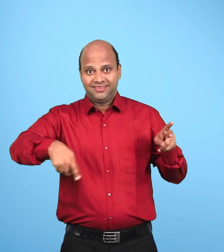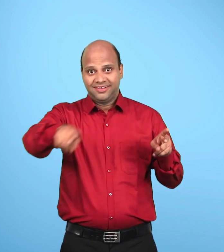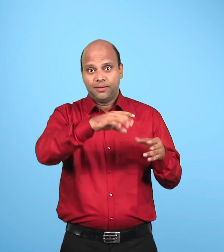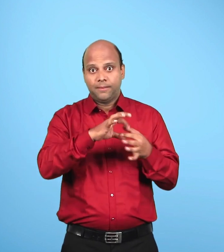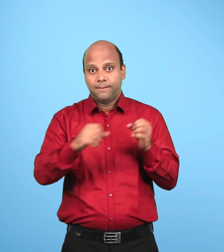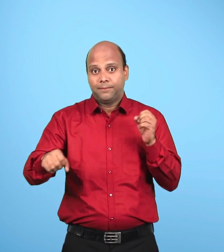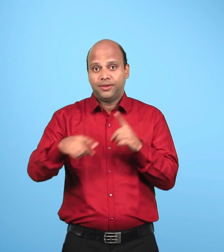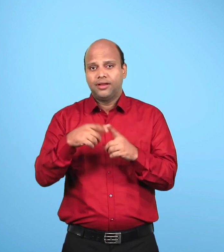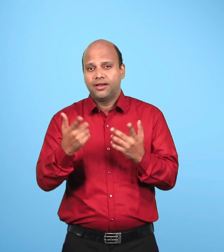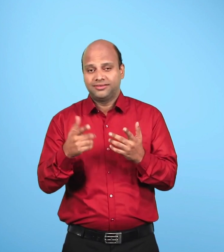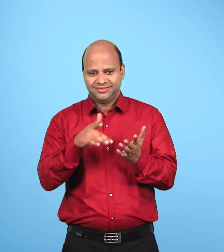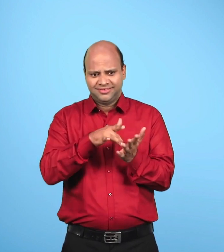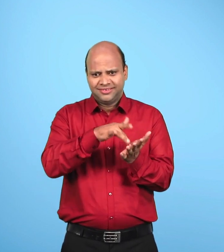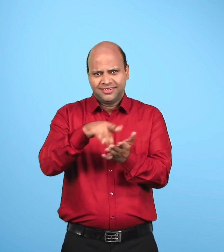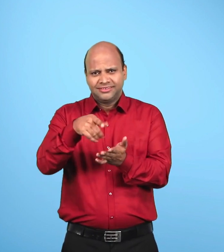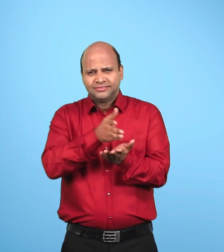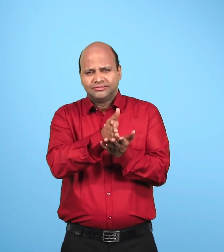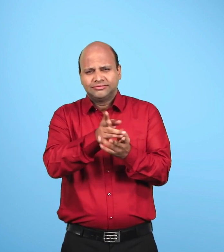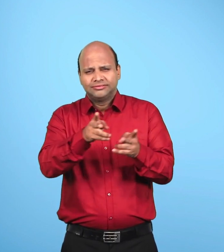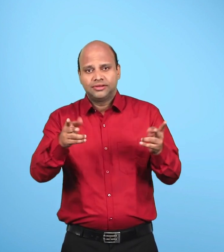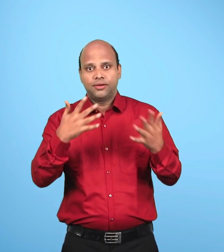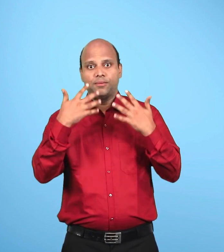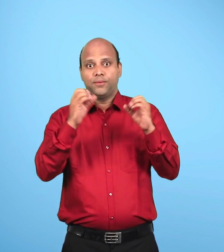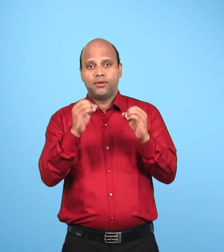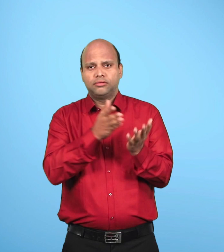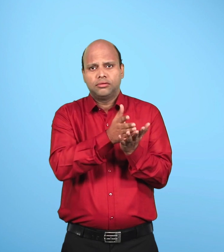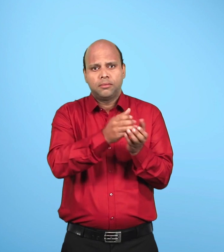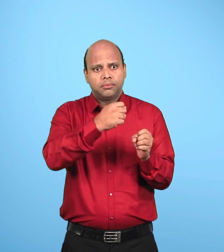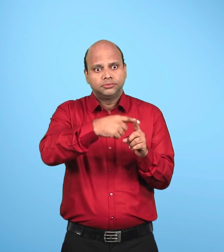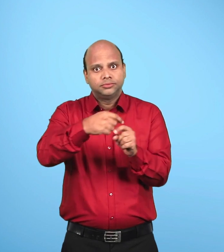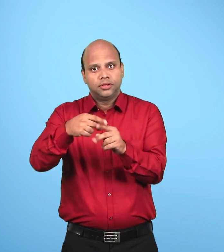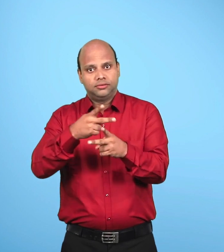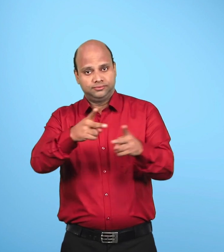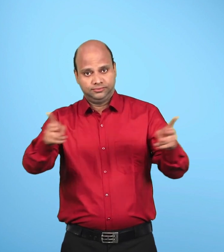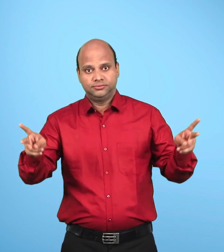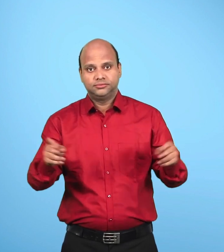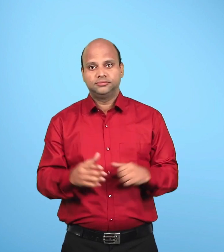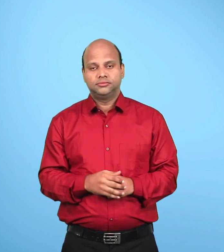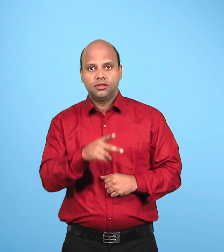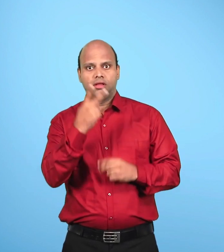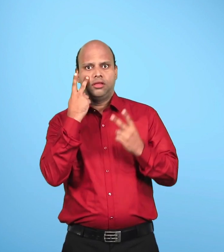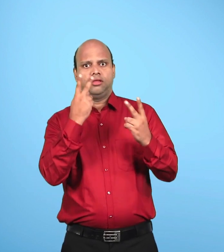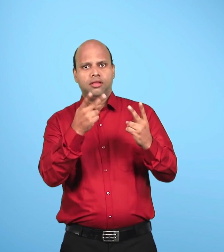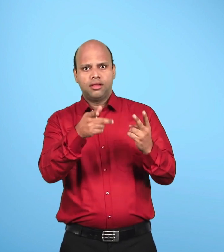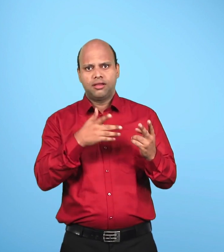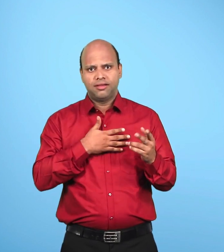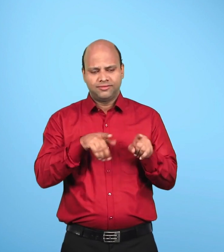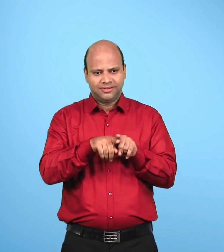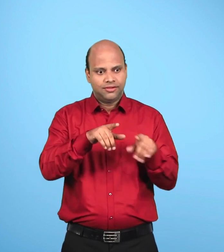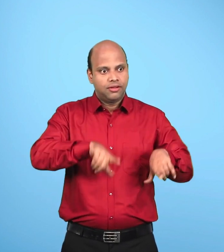Organisms adapt to different abiotic factors in different ways. This results in a wide variety of